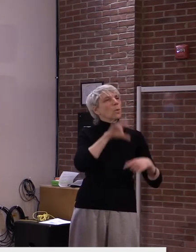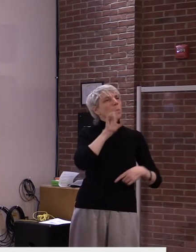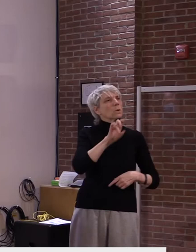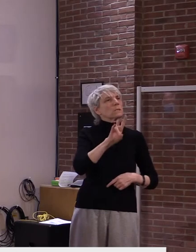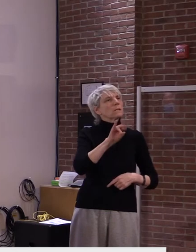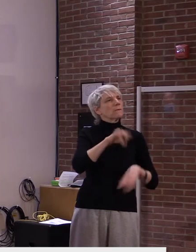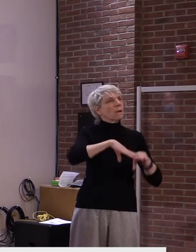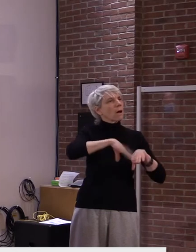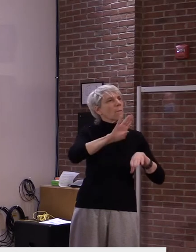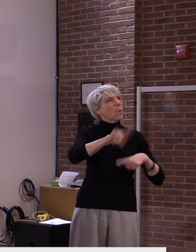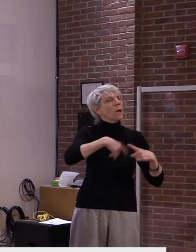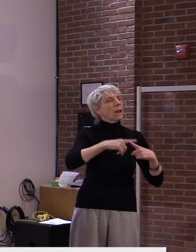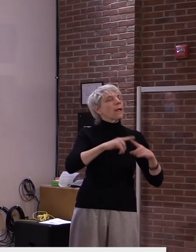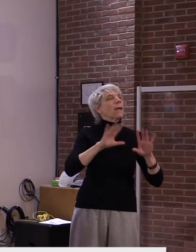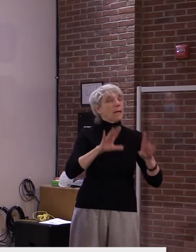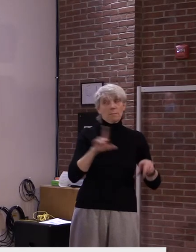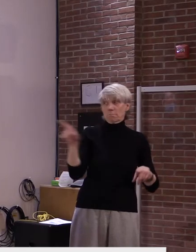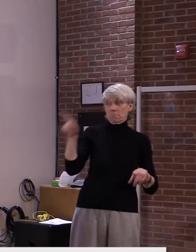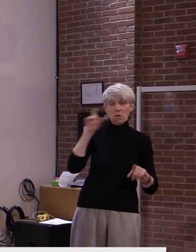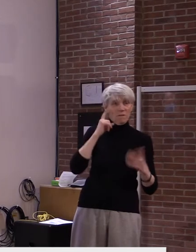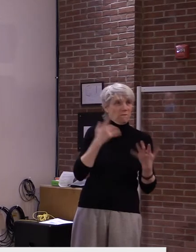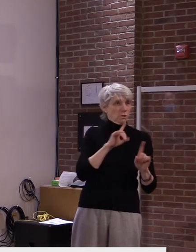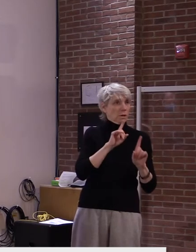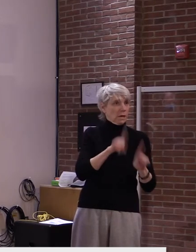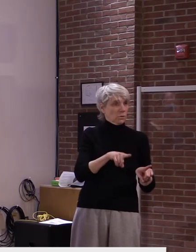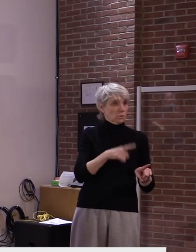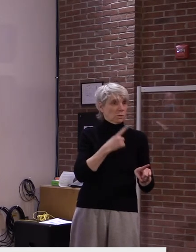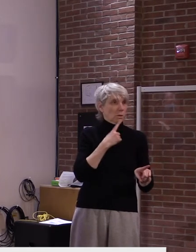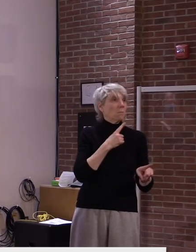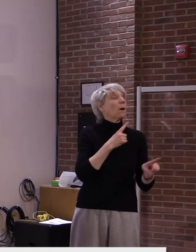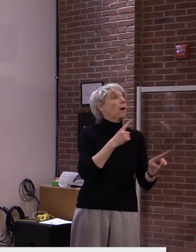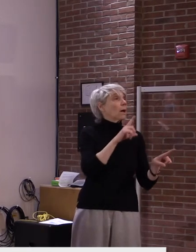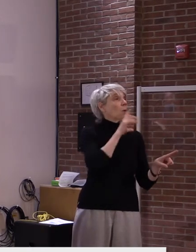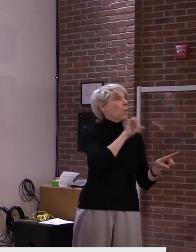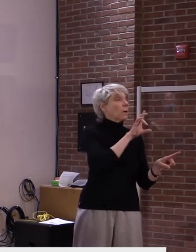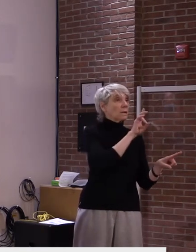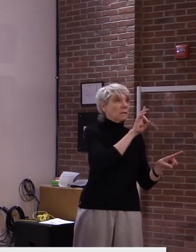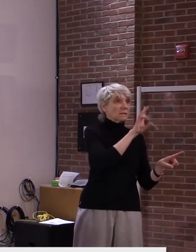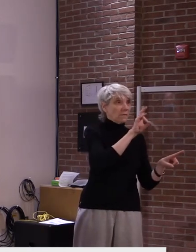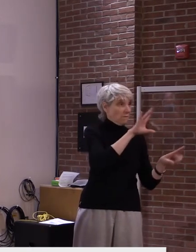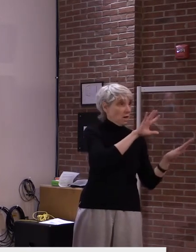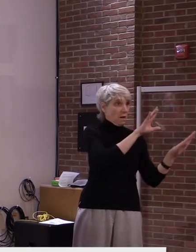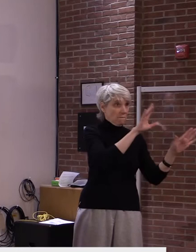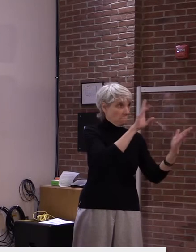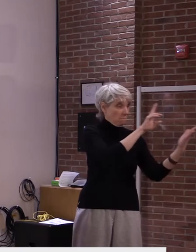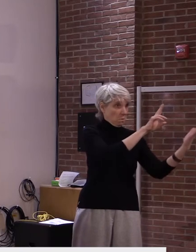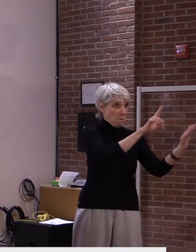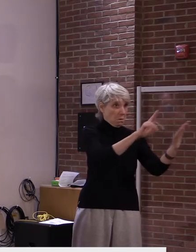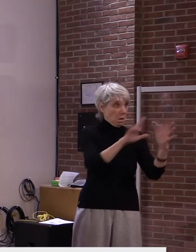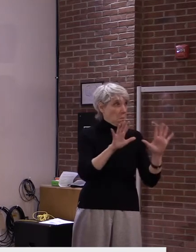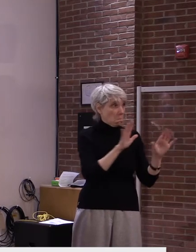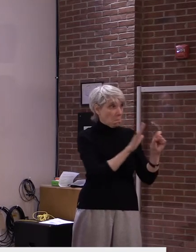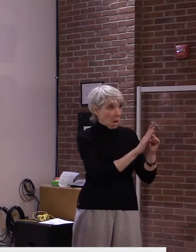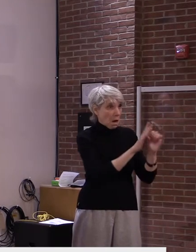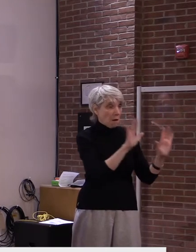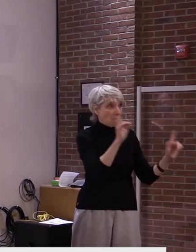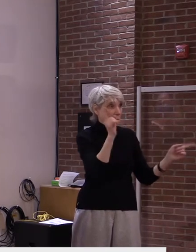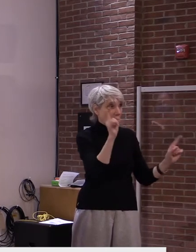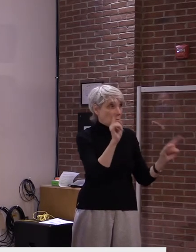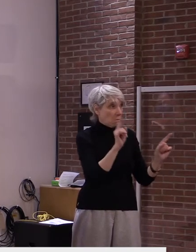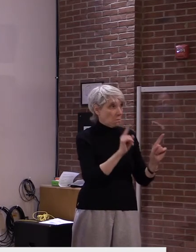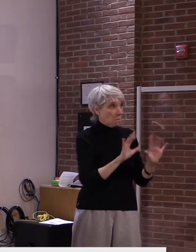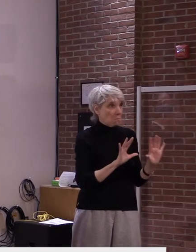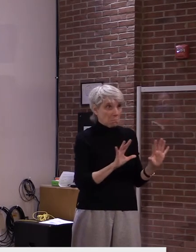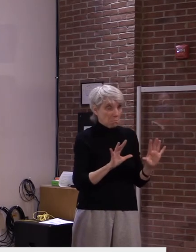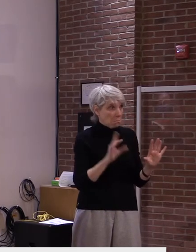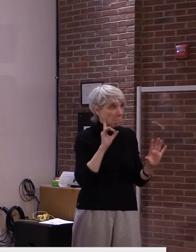going to be opened up, and the governor answered, when we start looking at the various registrations, the allocations, and putting